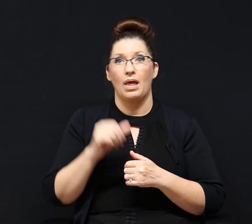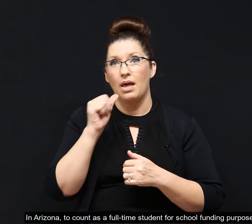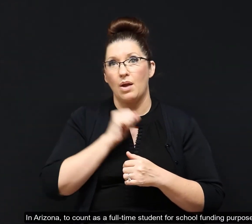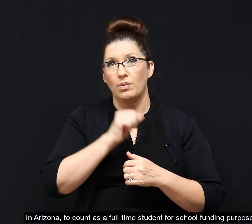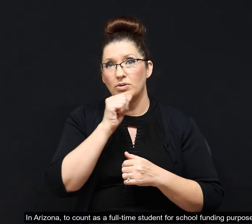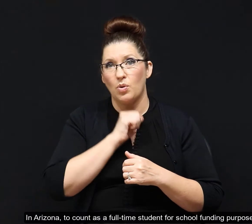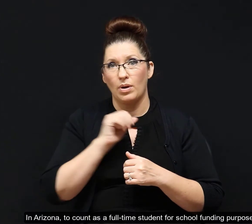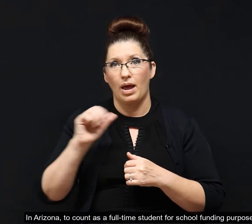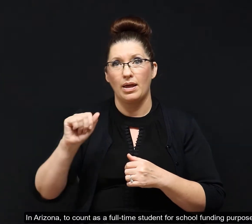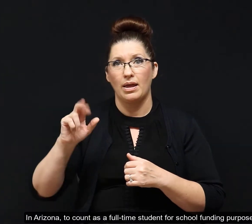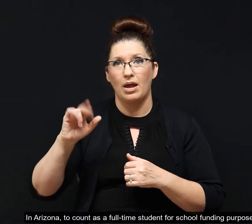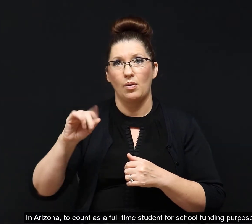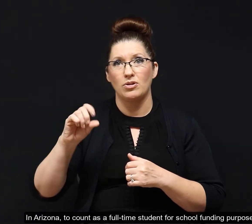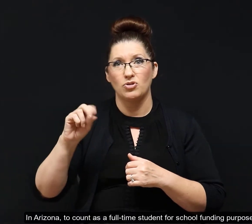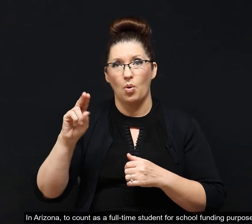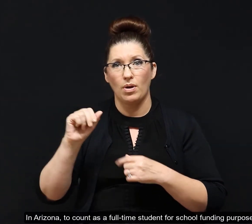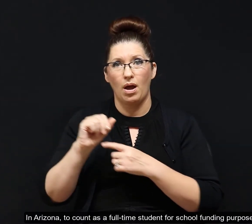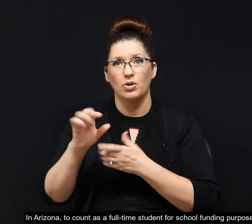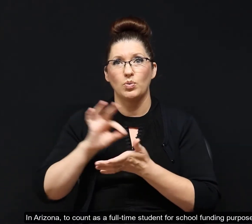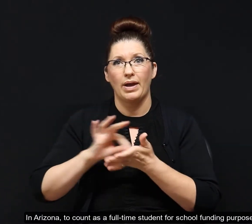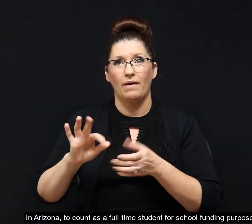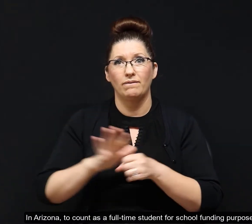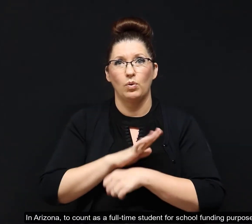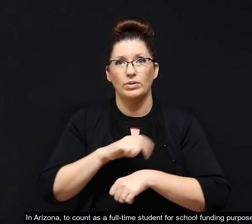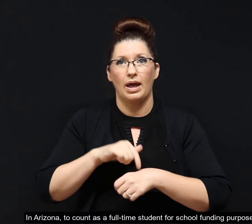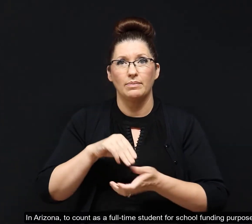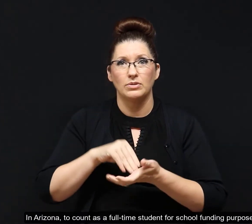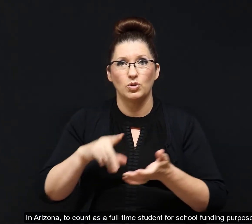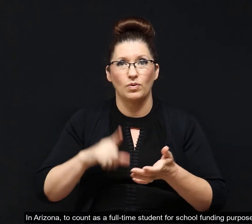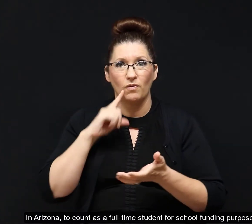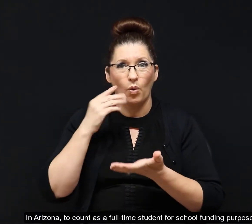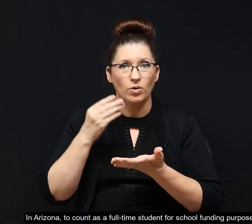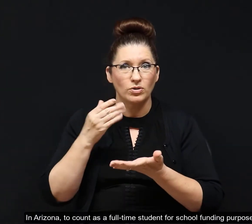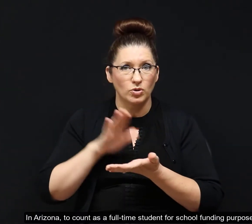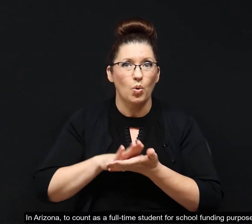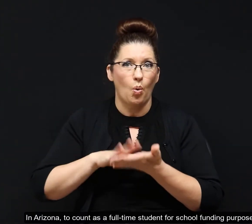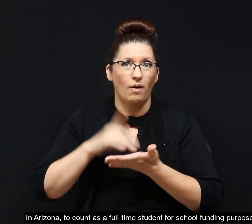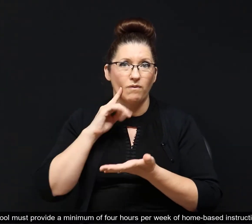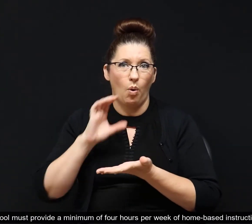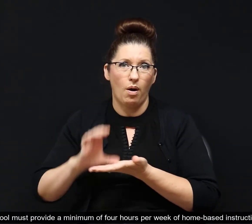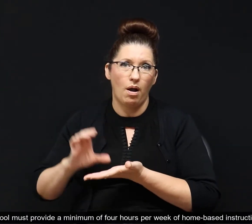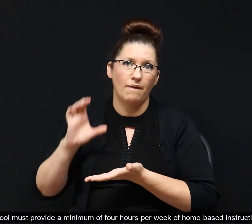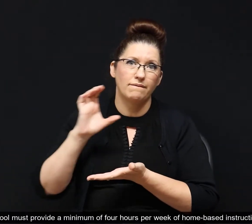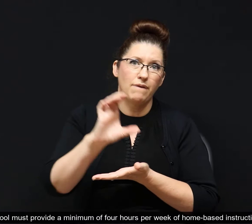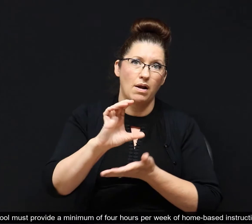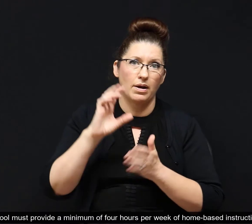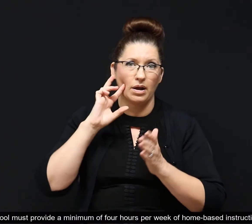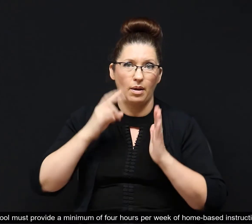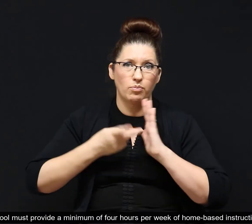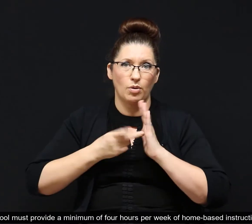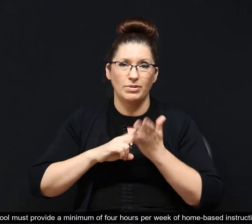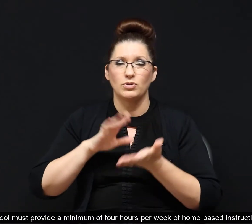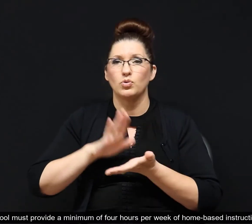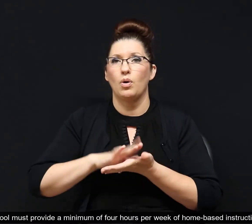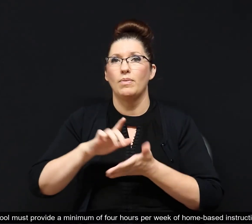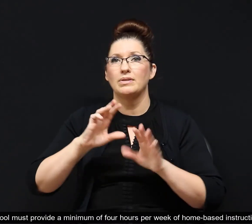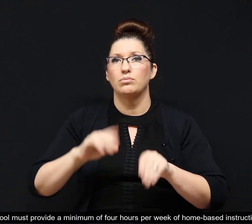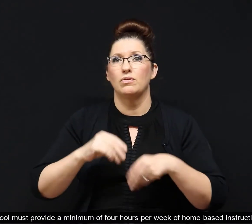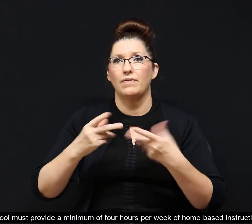In Arizona, to count as a full-time student for school funding purposes, a school must provide a minimum of 4 hours per week